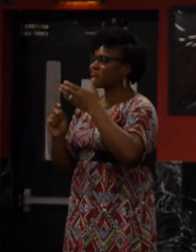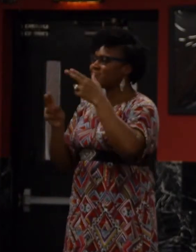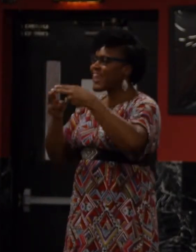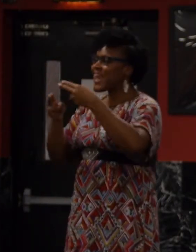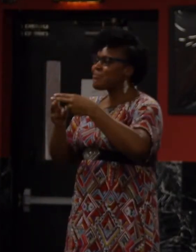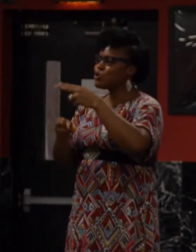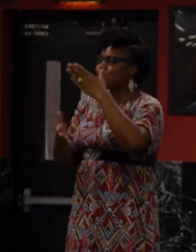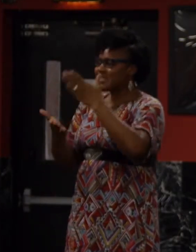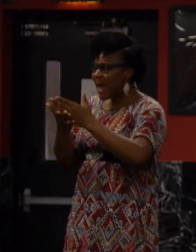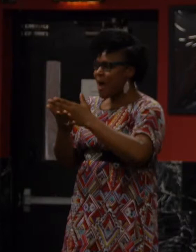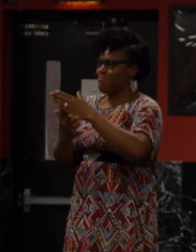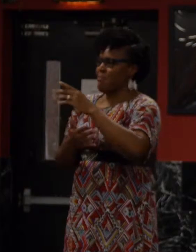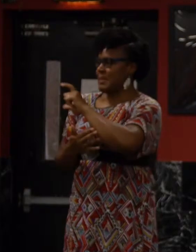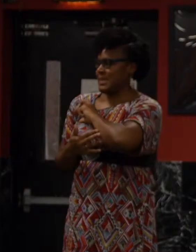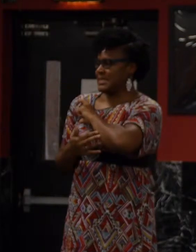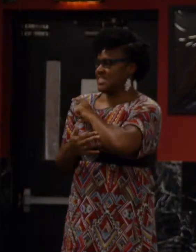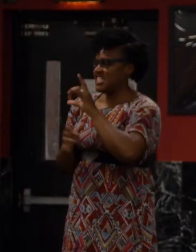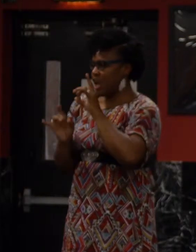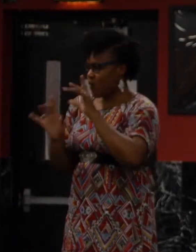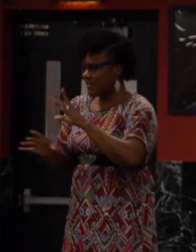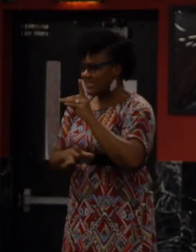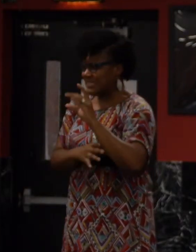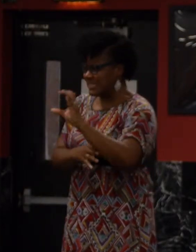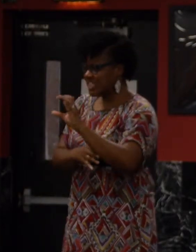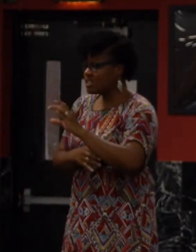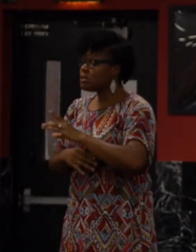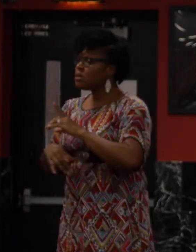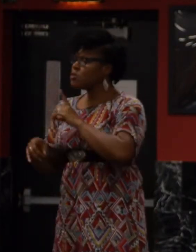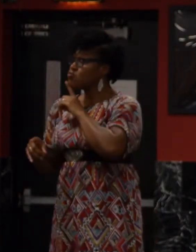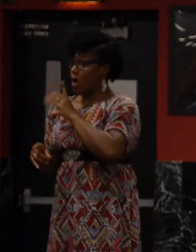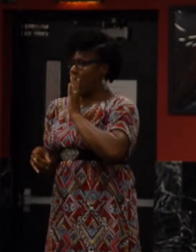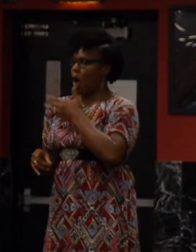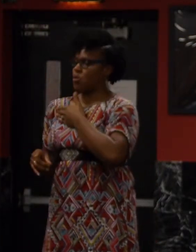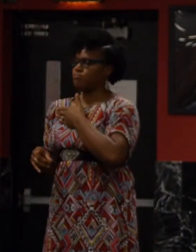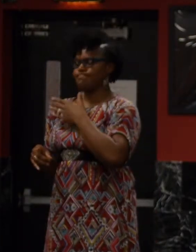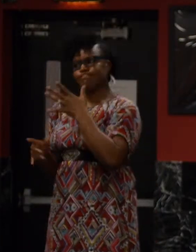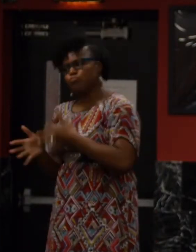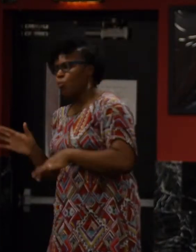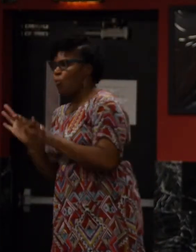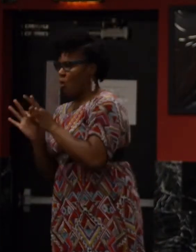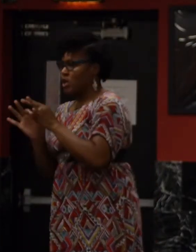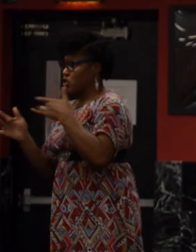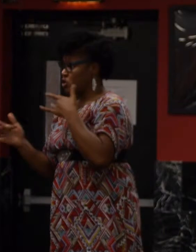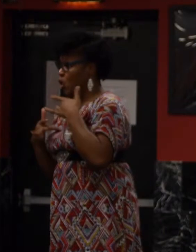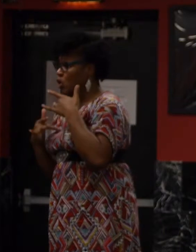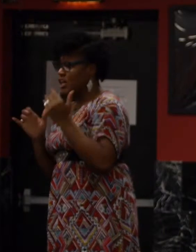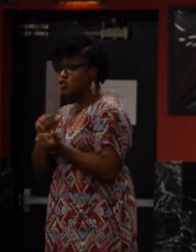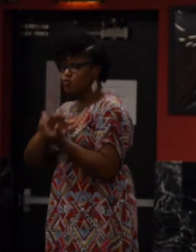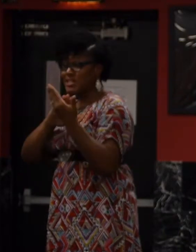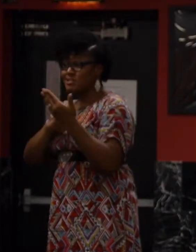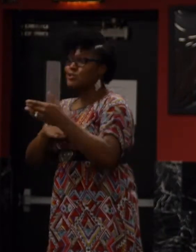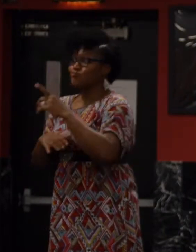Project DC. And as the name suggests, of course, we're chiefly concerned with addressing racist